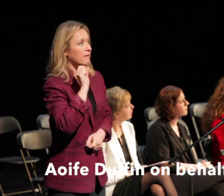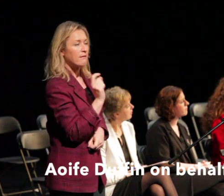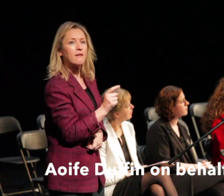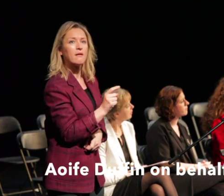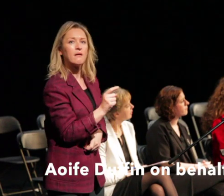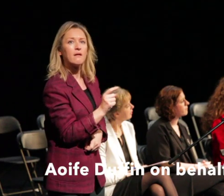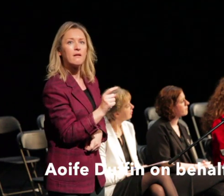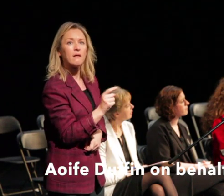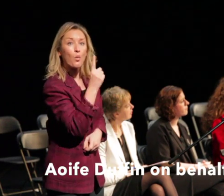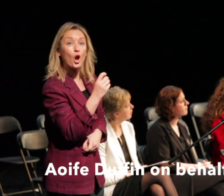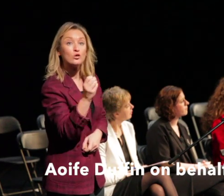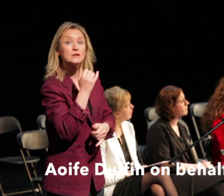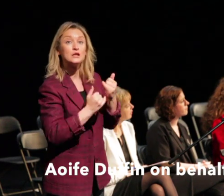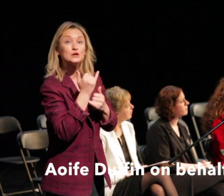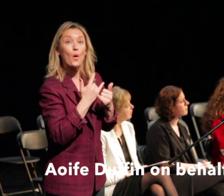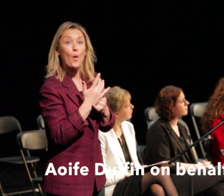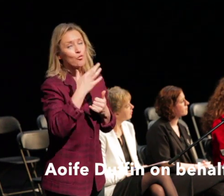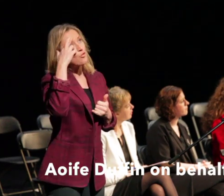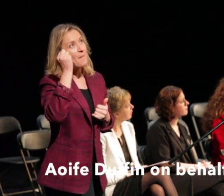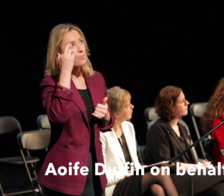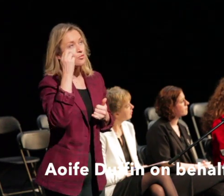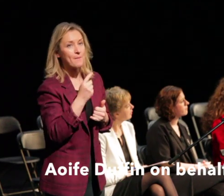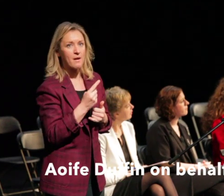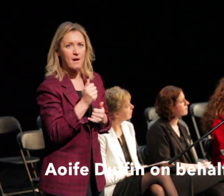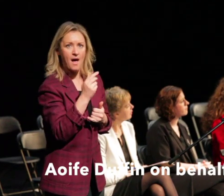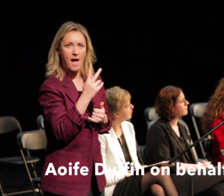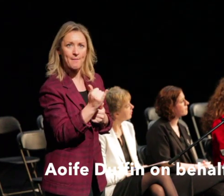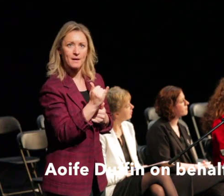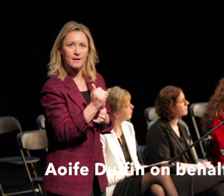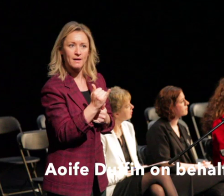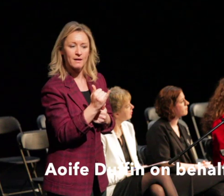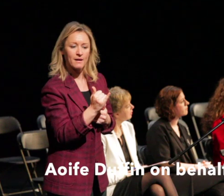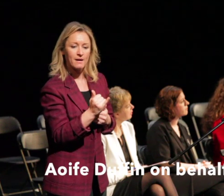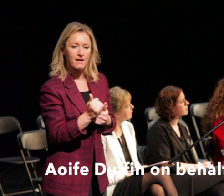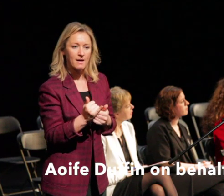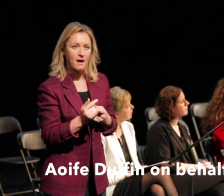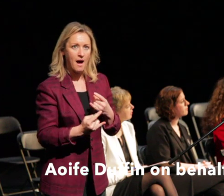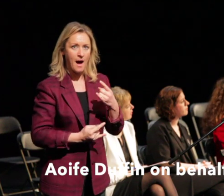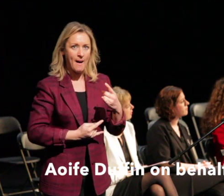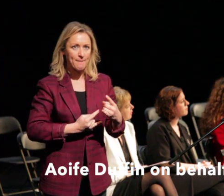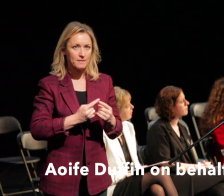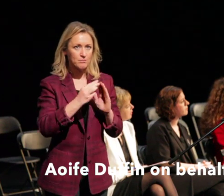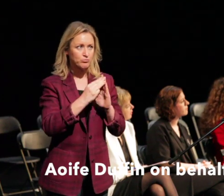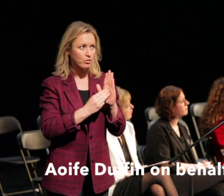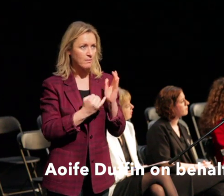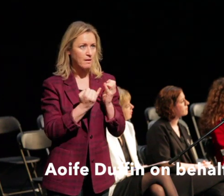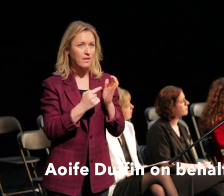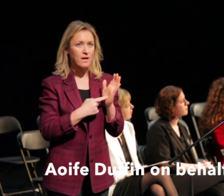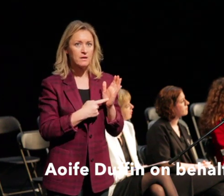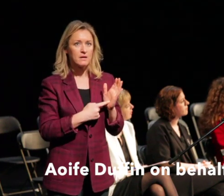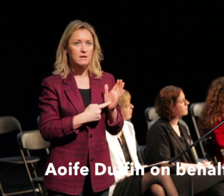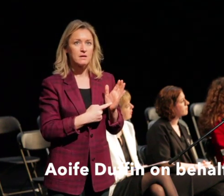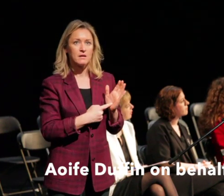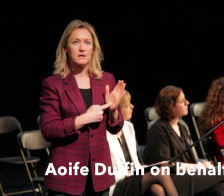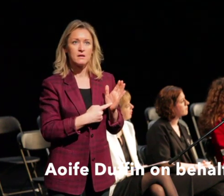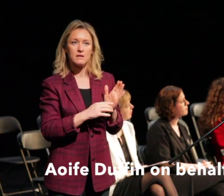insurrection of 100 years ago. And here we are at a great moment. Today, here and